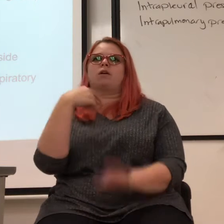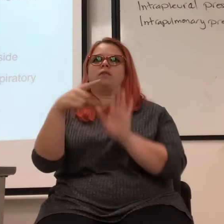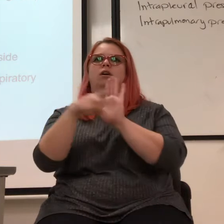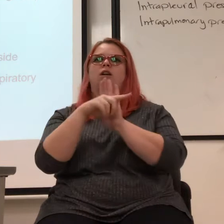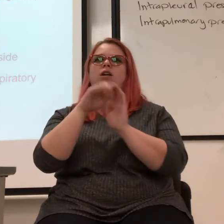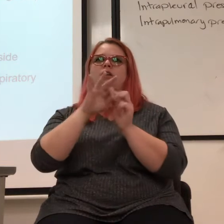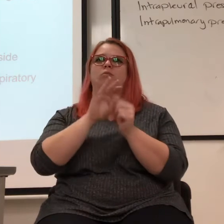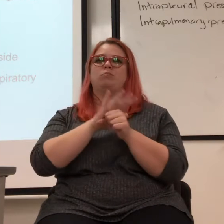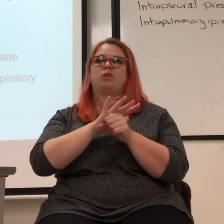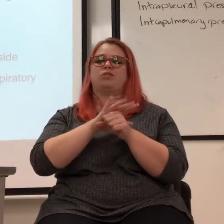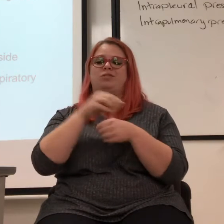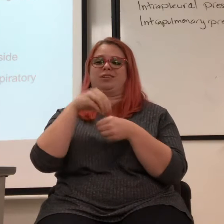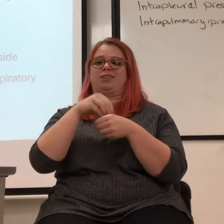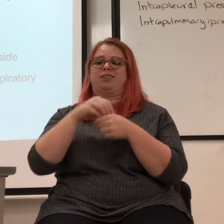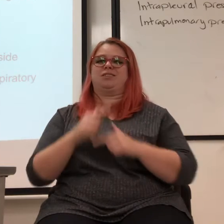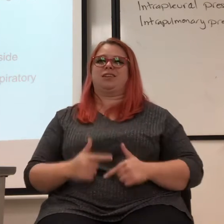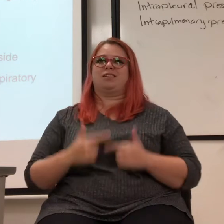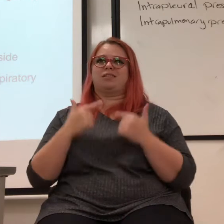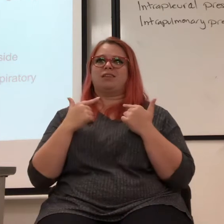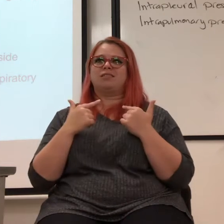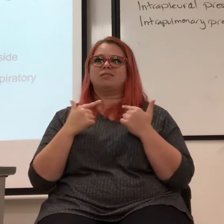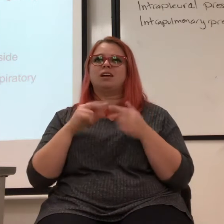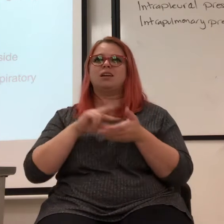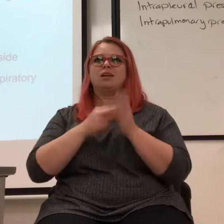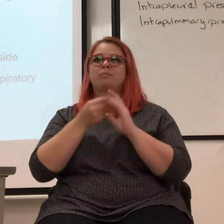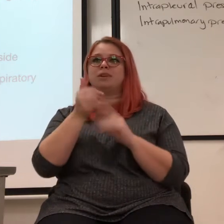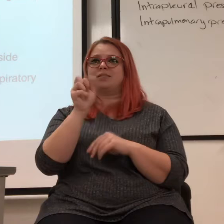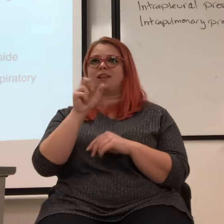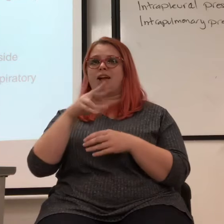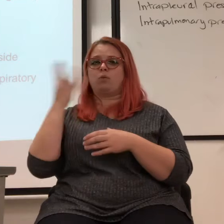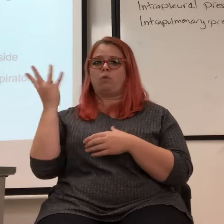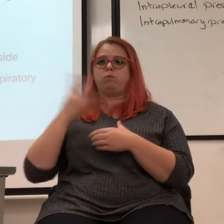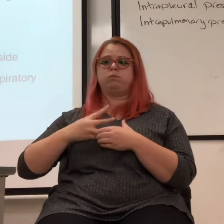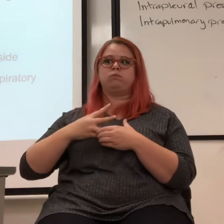pressure inside the lung, air rushes in.